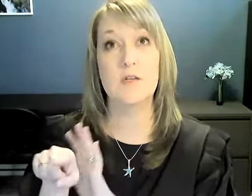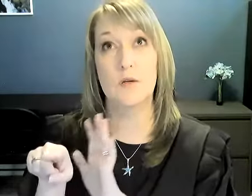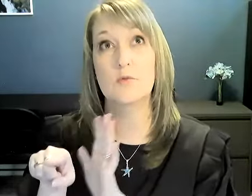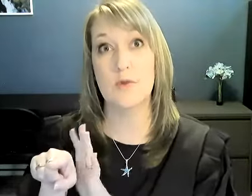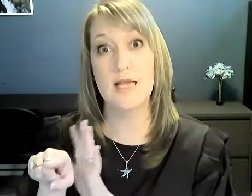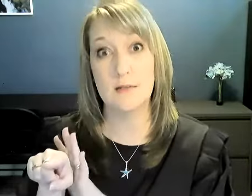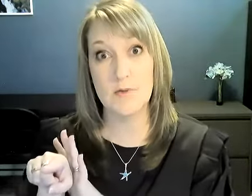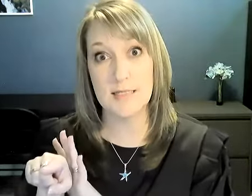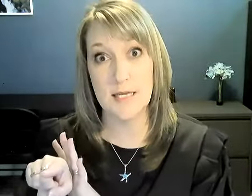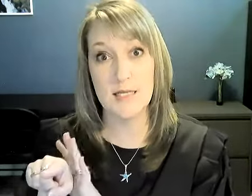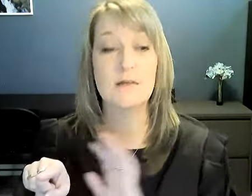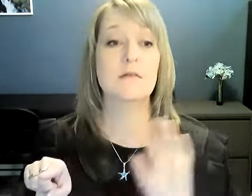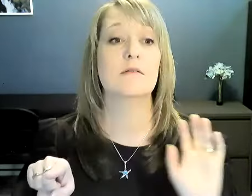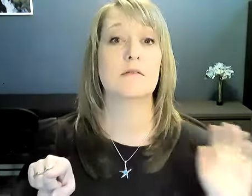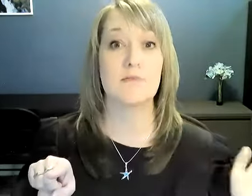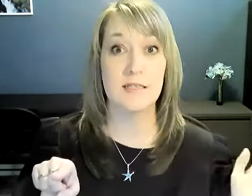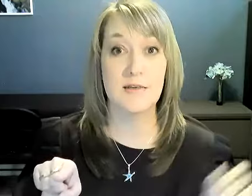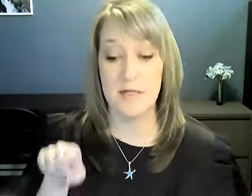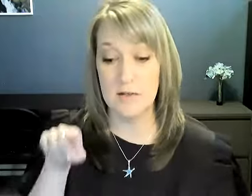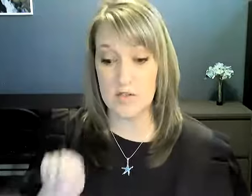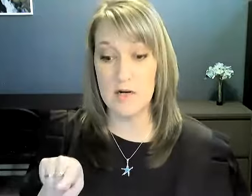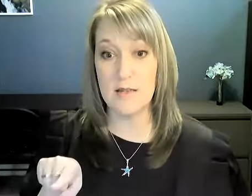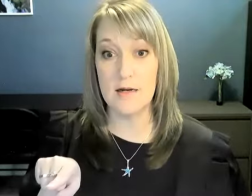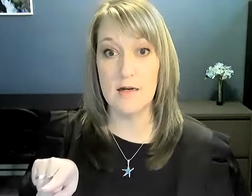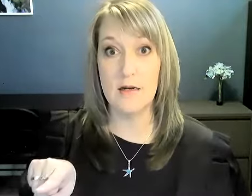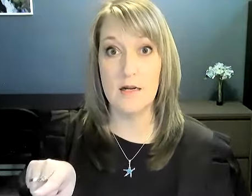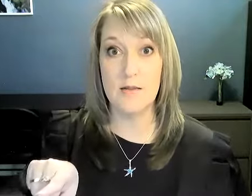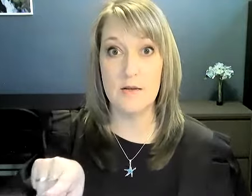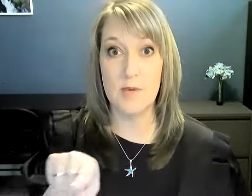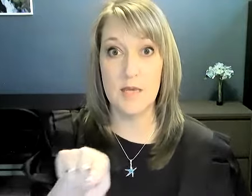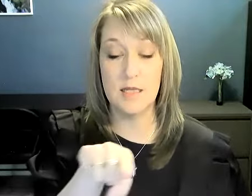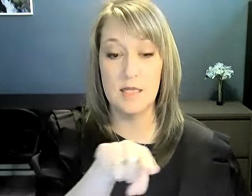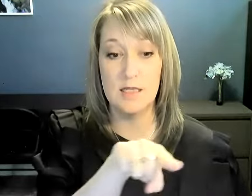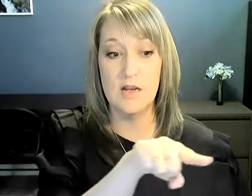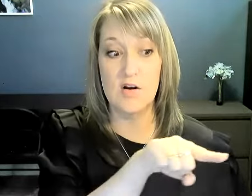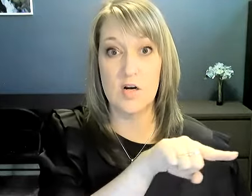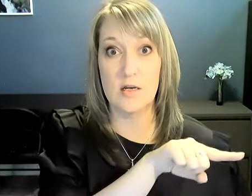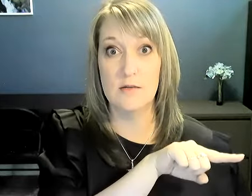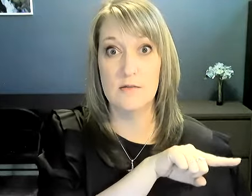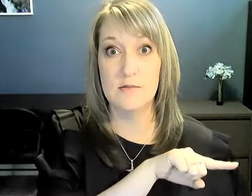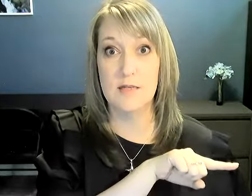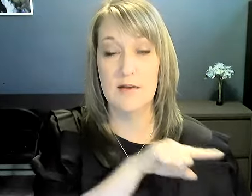know, right-handed, right side, left-handed, left side, you start there and then you make like an arc, half